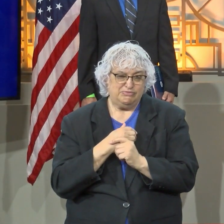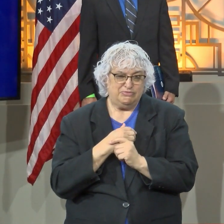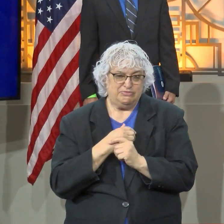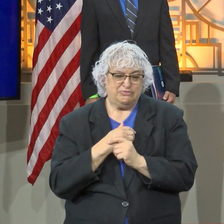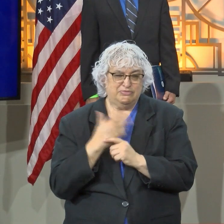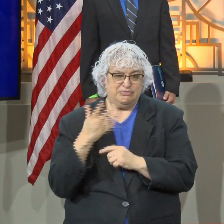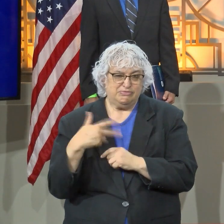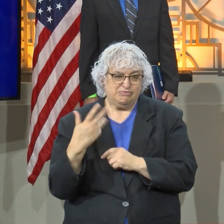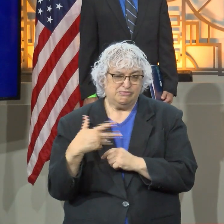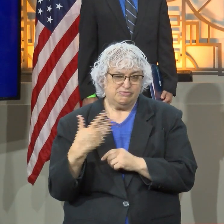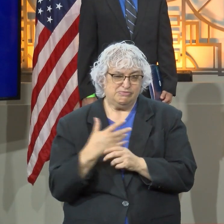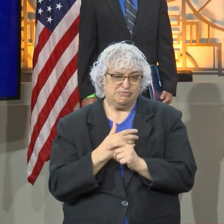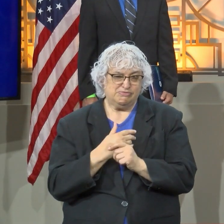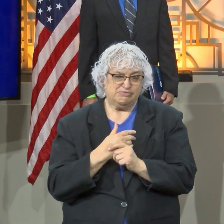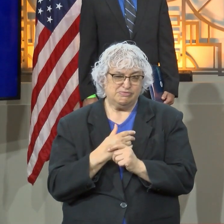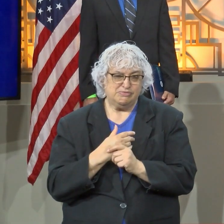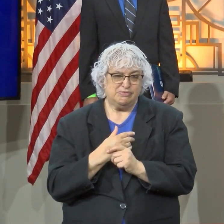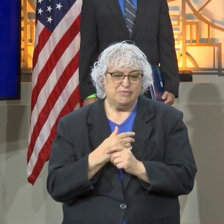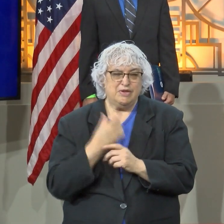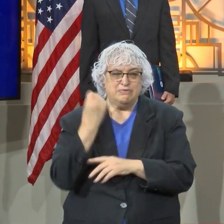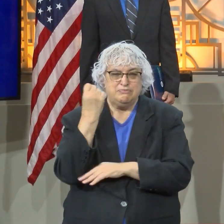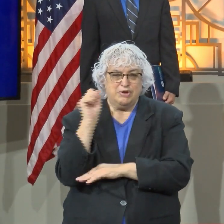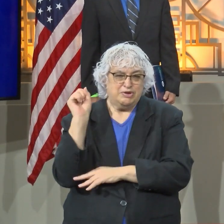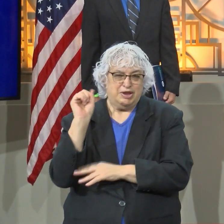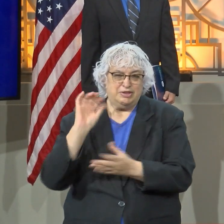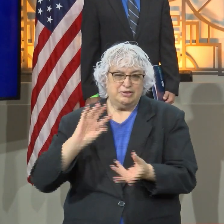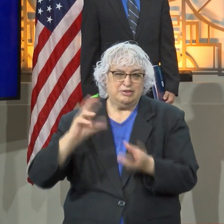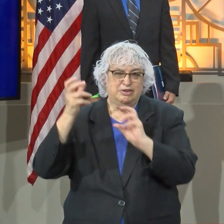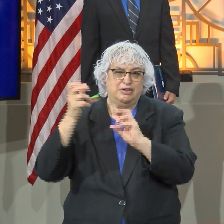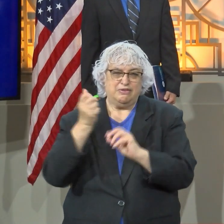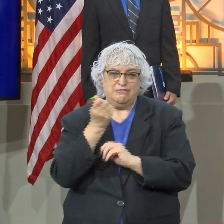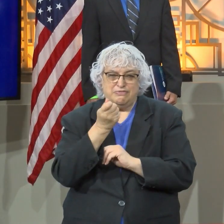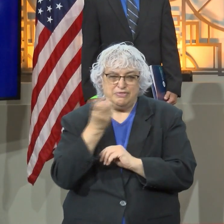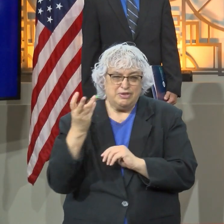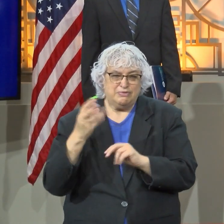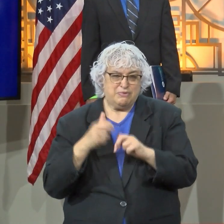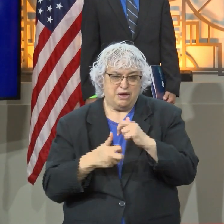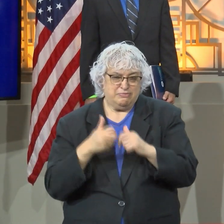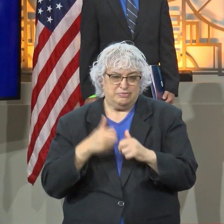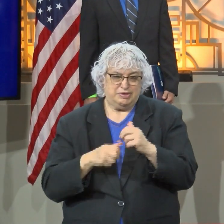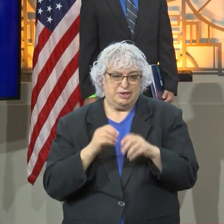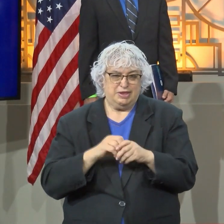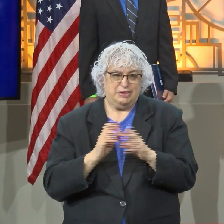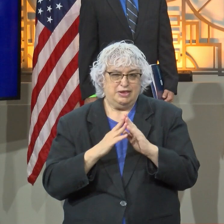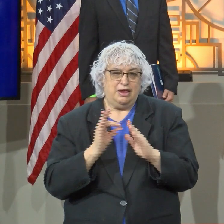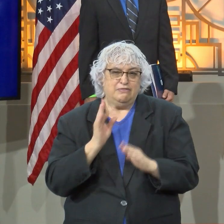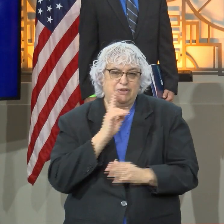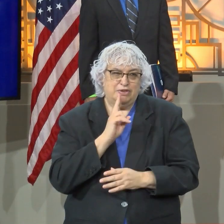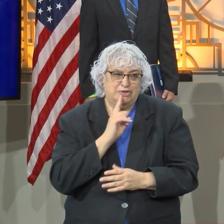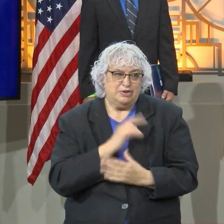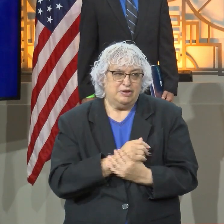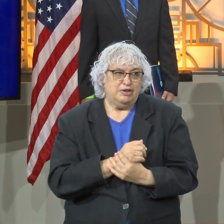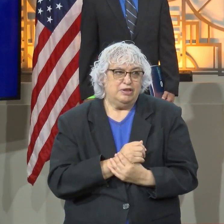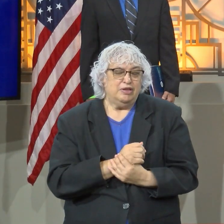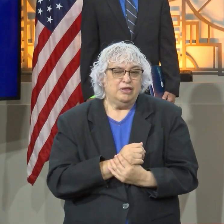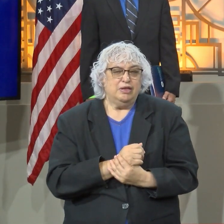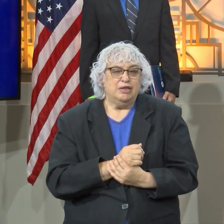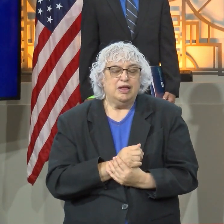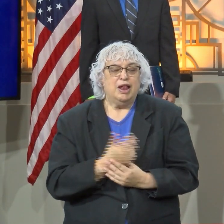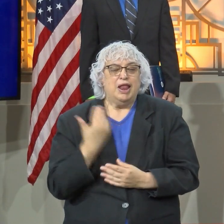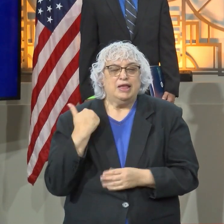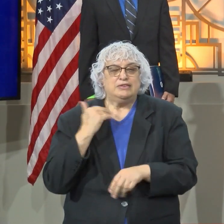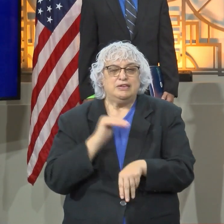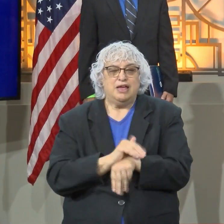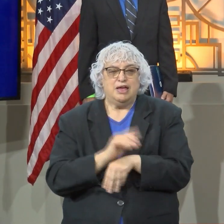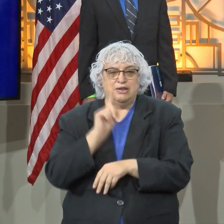How can I put it? A protest of some kind, but only a couple in the city of Houston. So yesterday, last night,